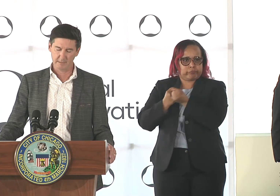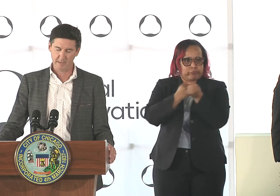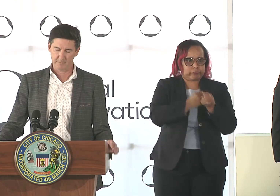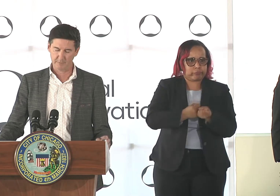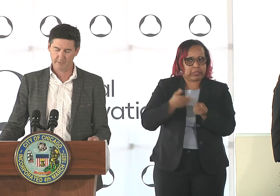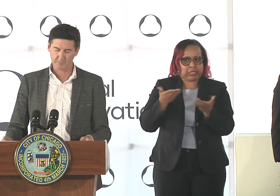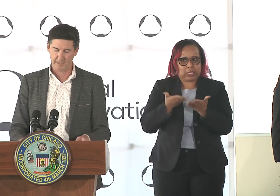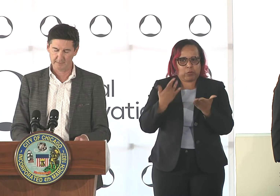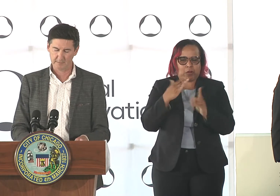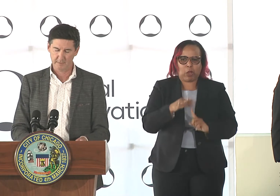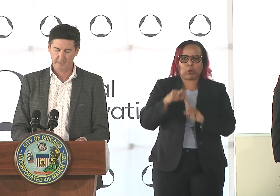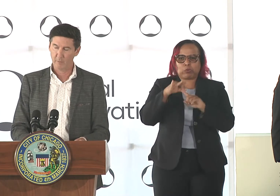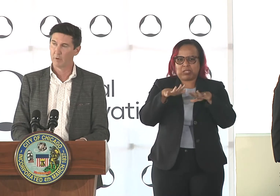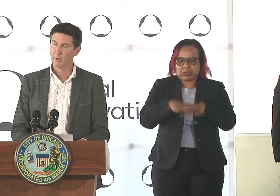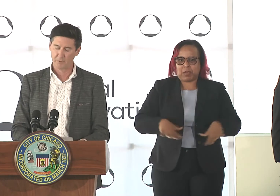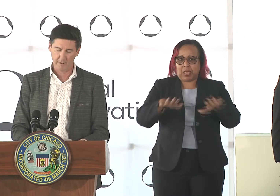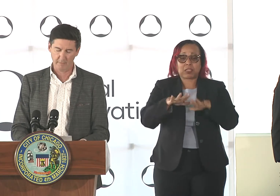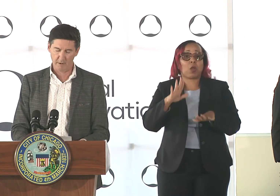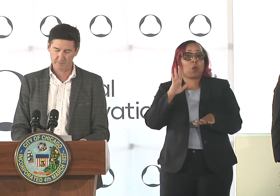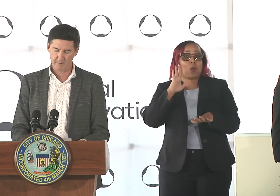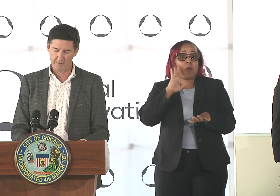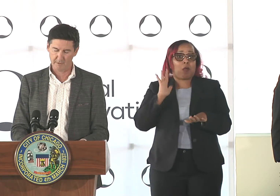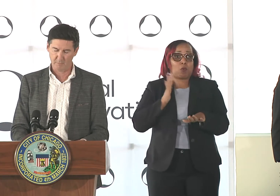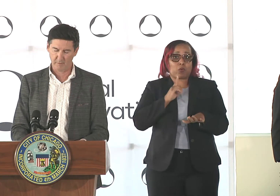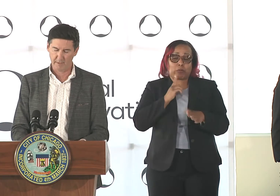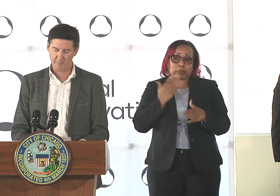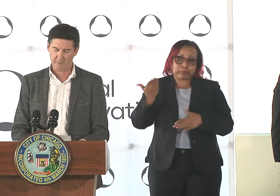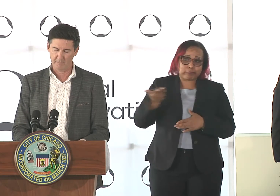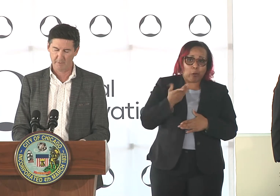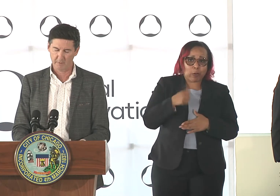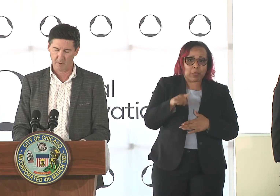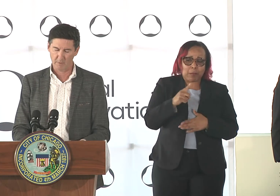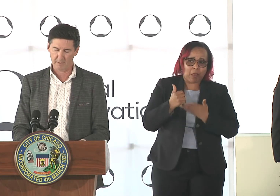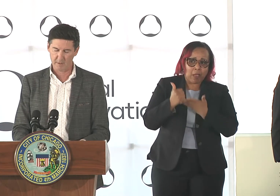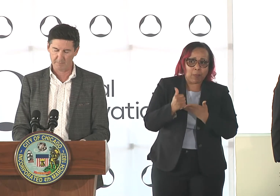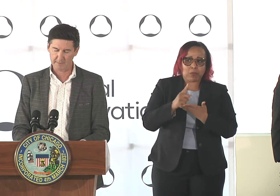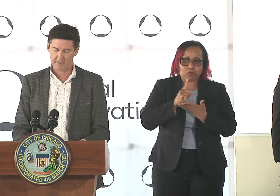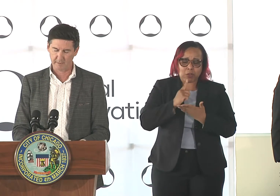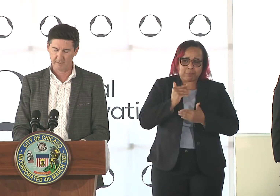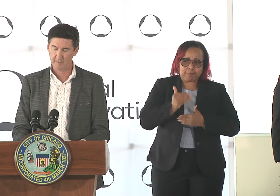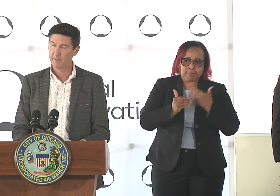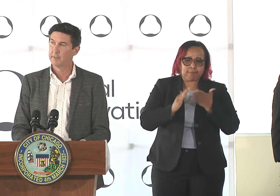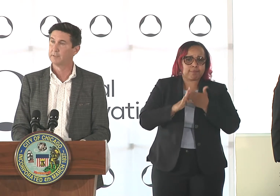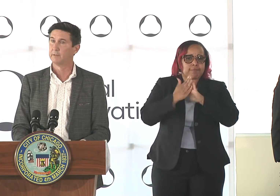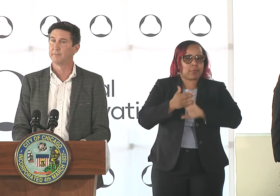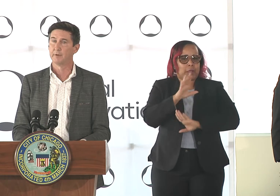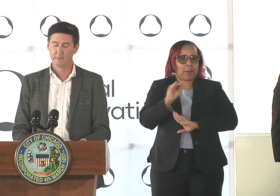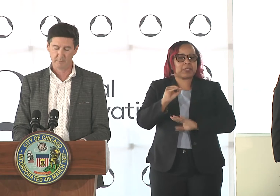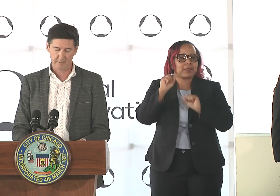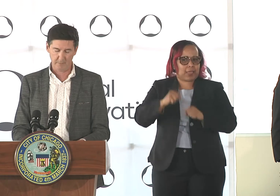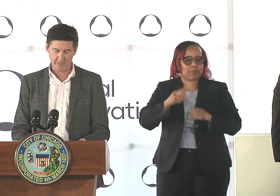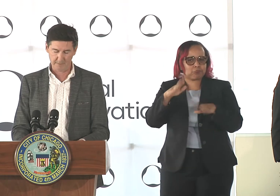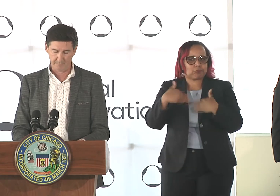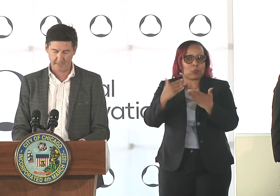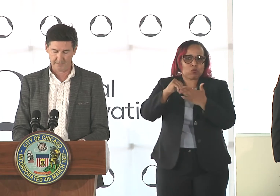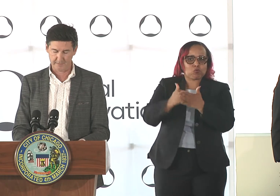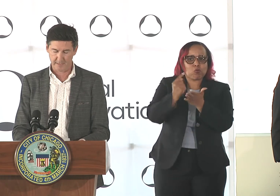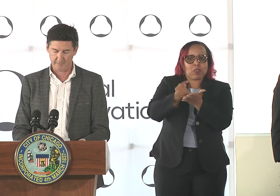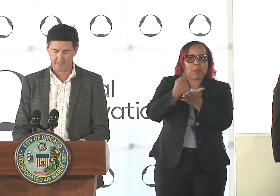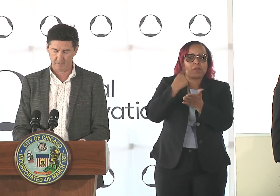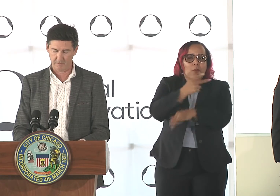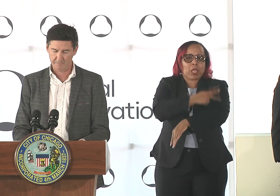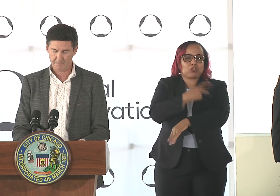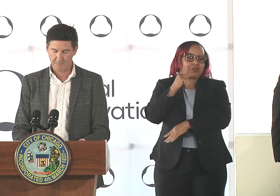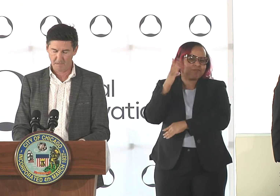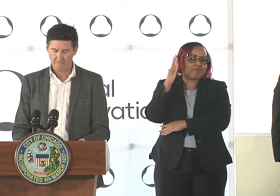our unique laboratory space, and we're going to put our arms around them, and we're going to help them grow into companies that can deliver new therapies to patients